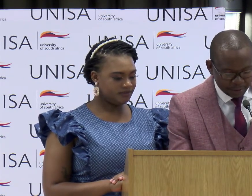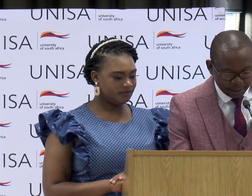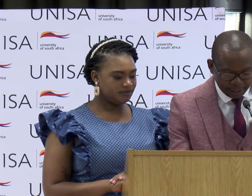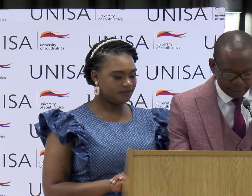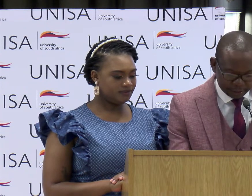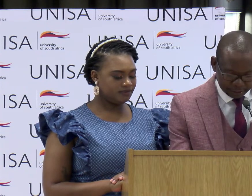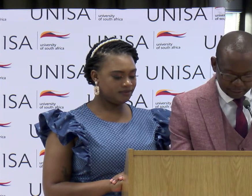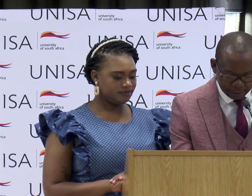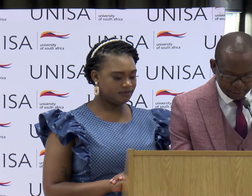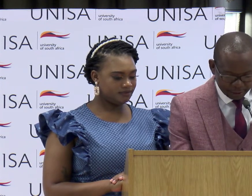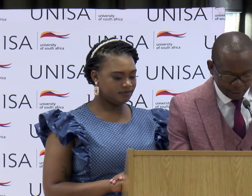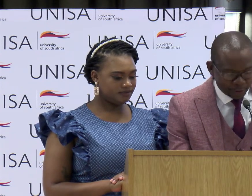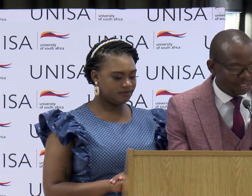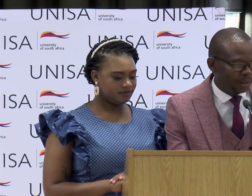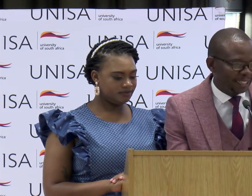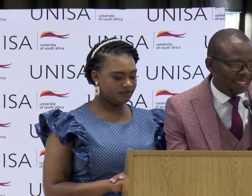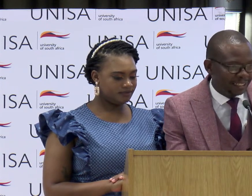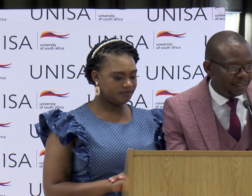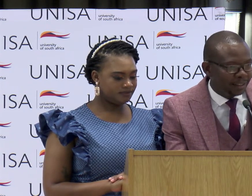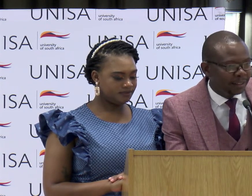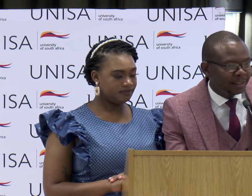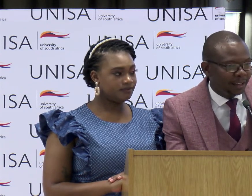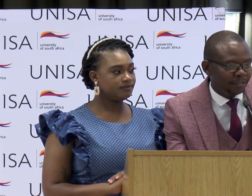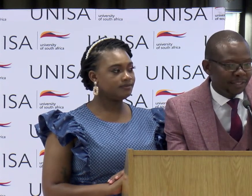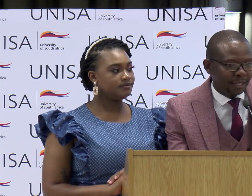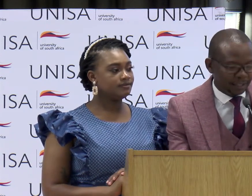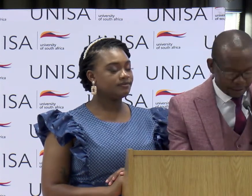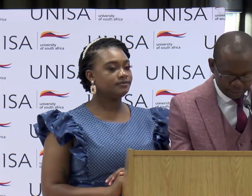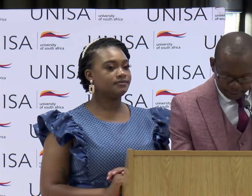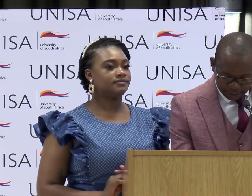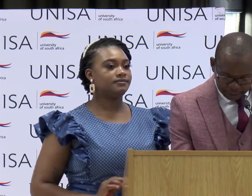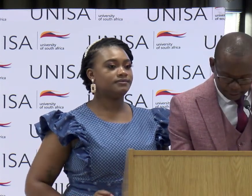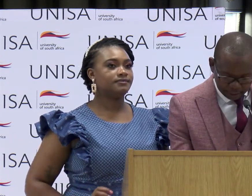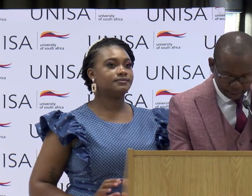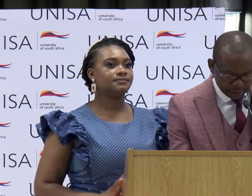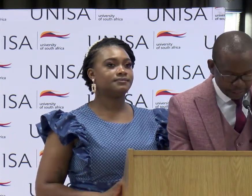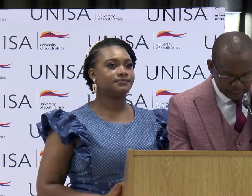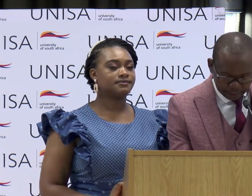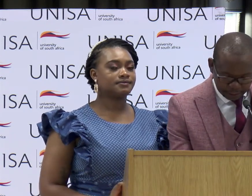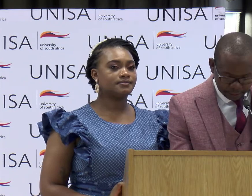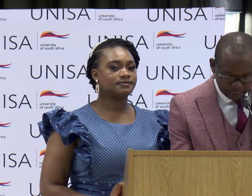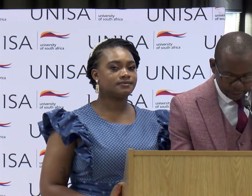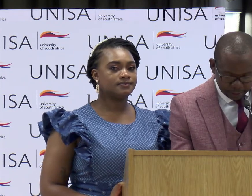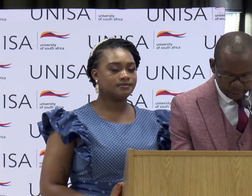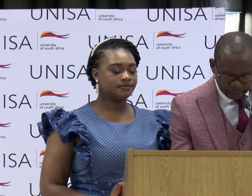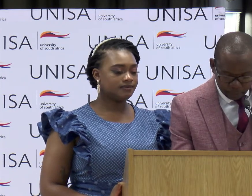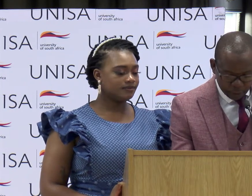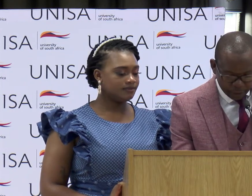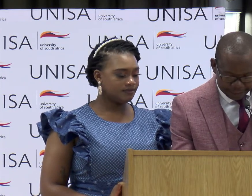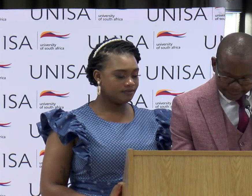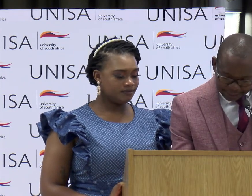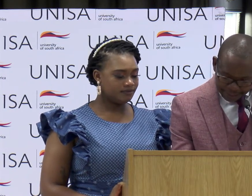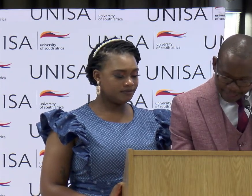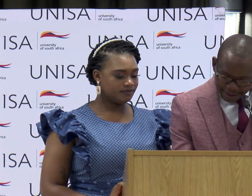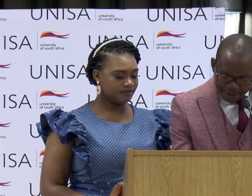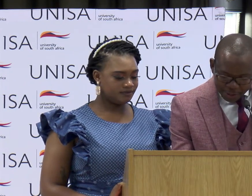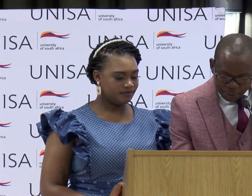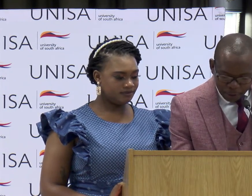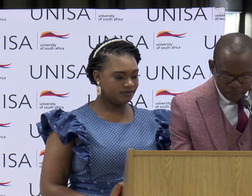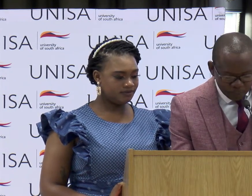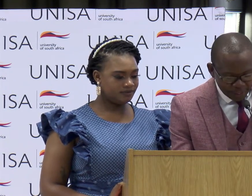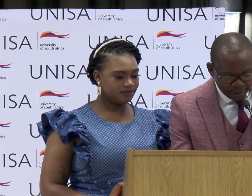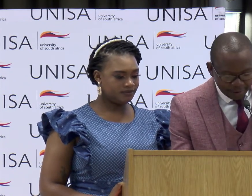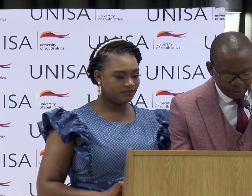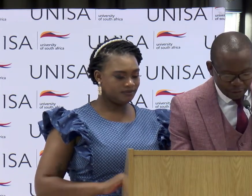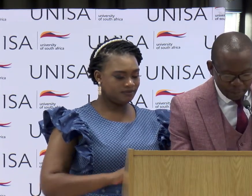multilingualism. And already they've thanked the poets.